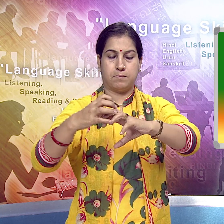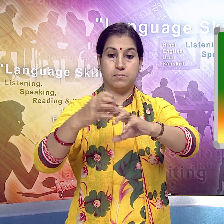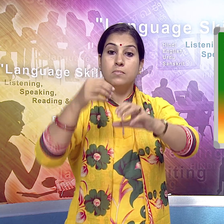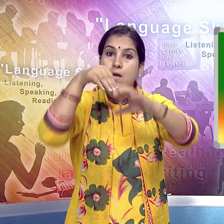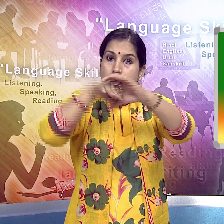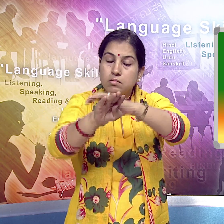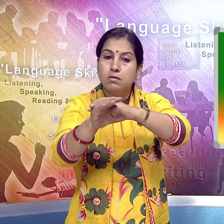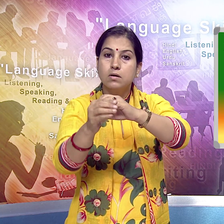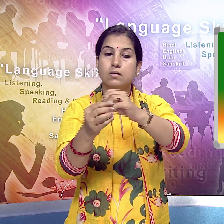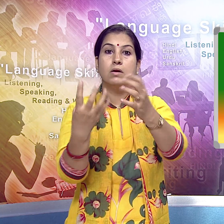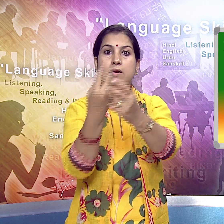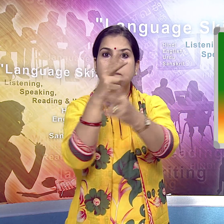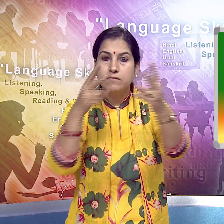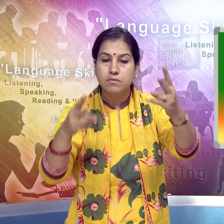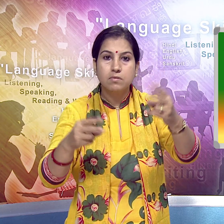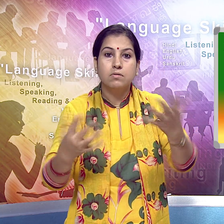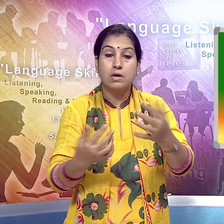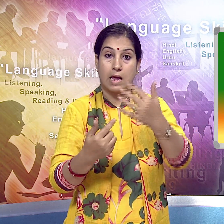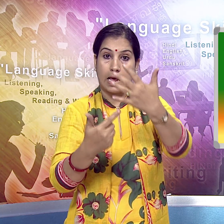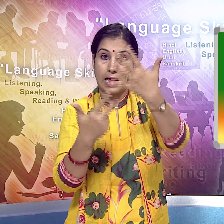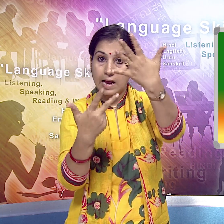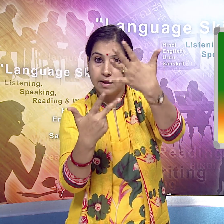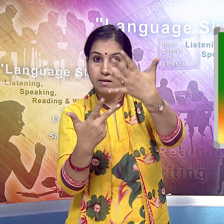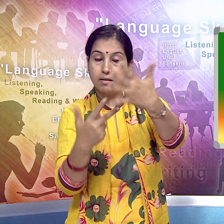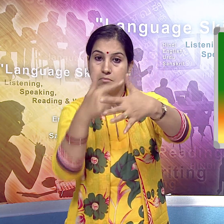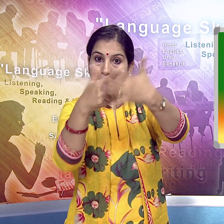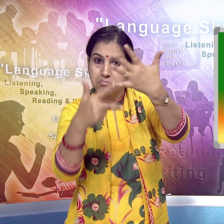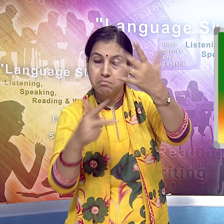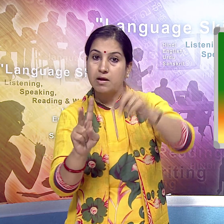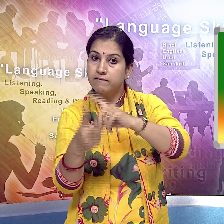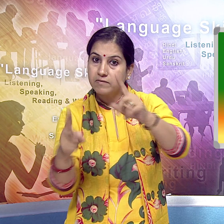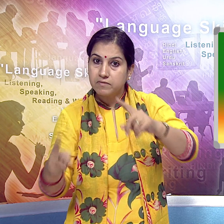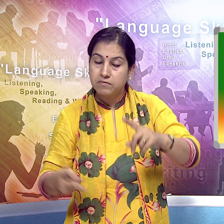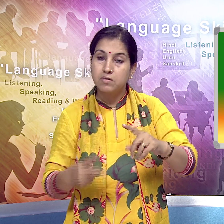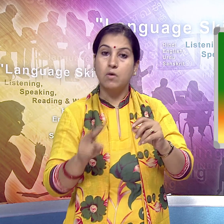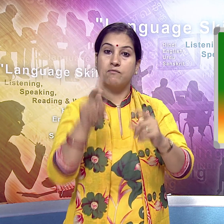itself has 8 different vitamins.